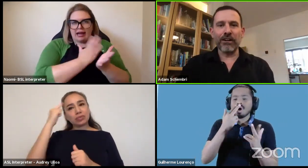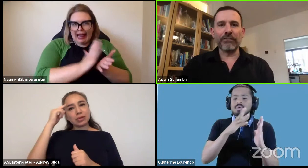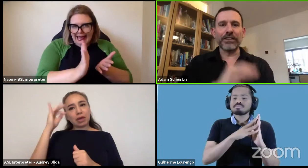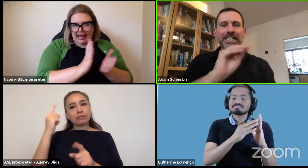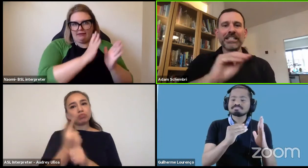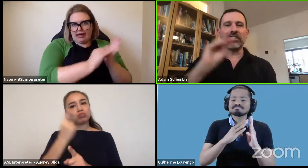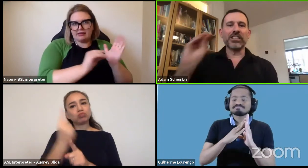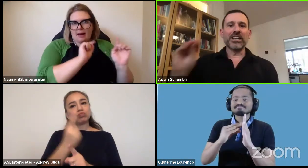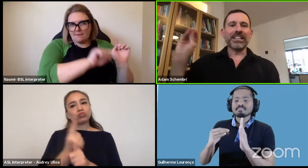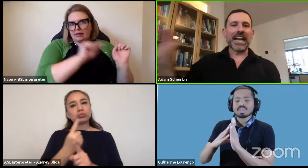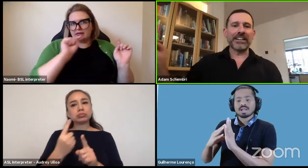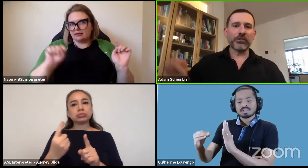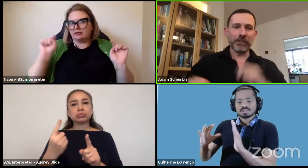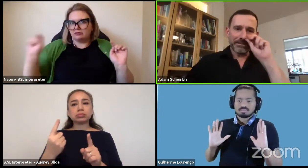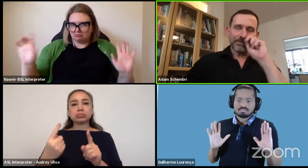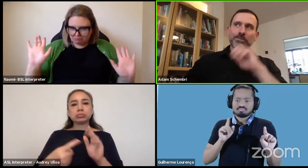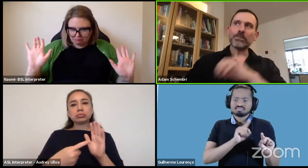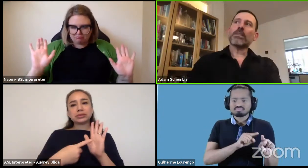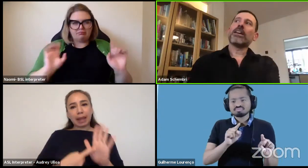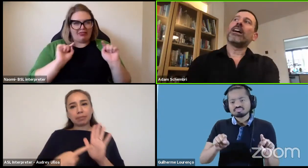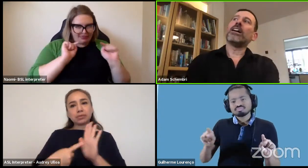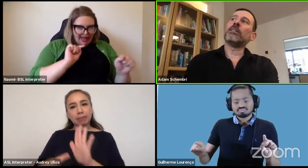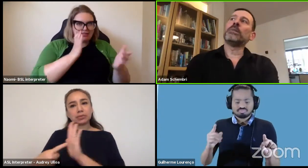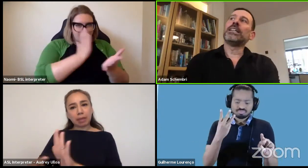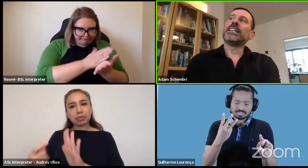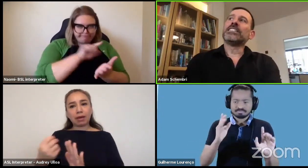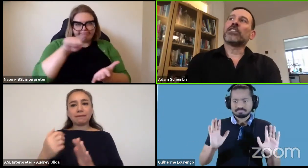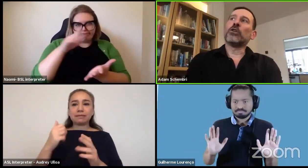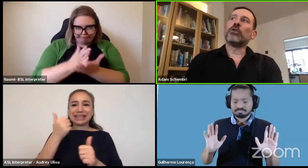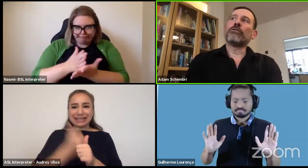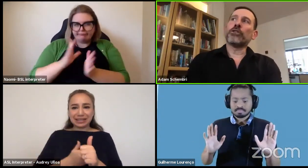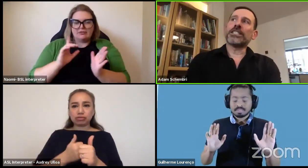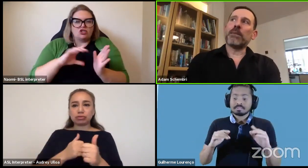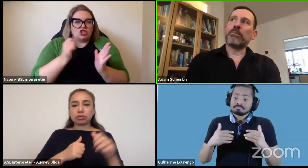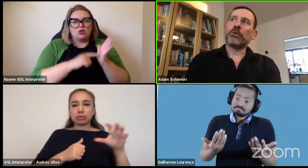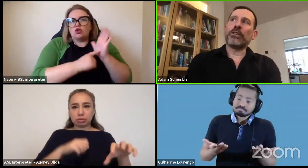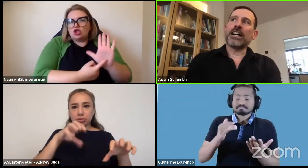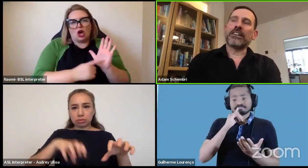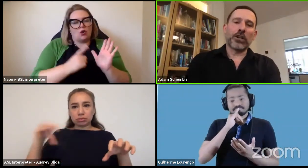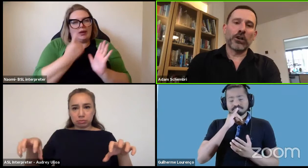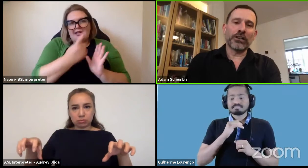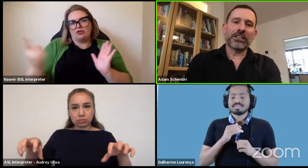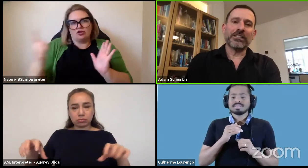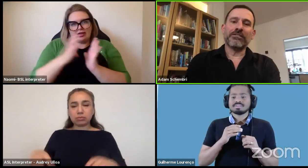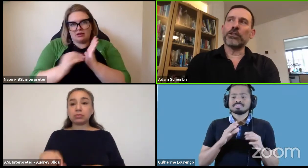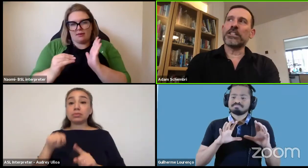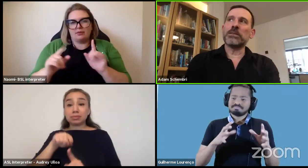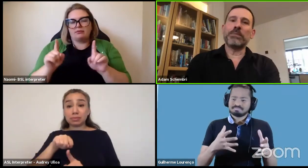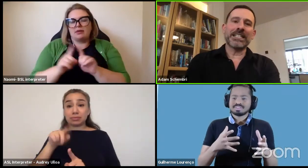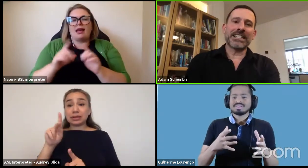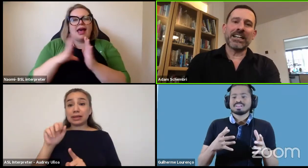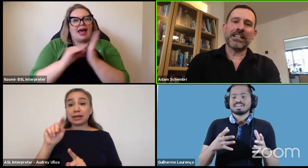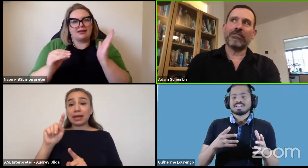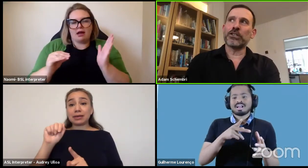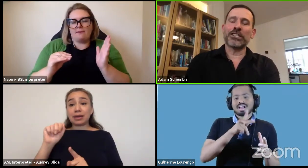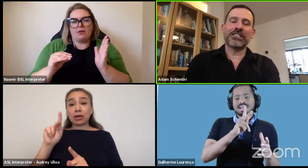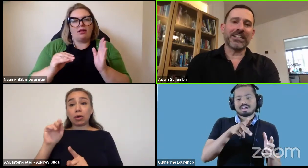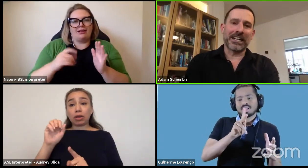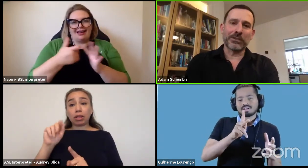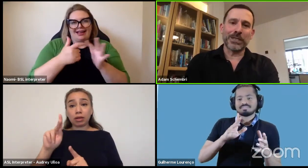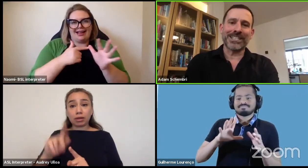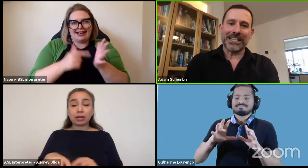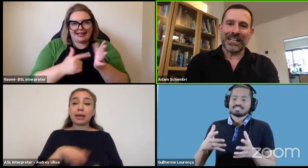examples of each category. So for example, the Katakolok versus BSL